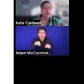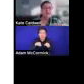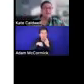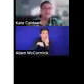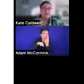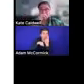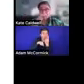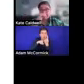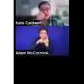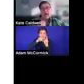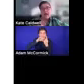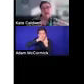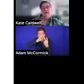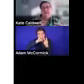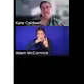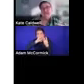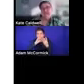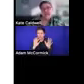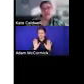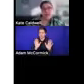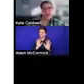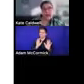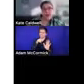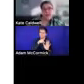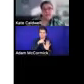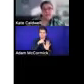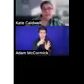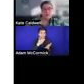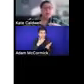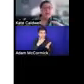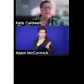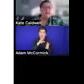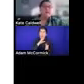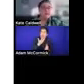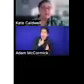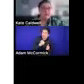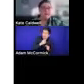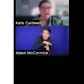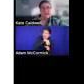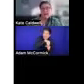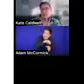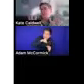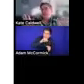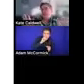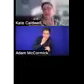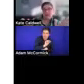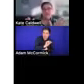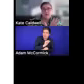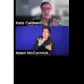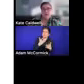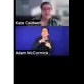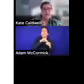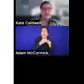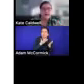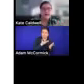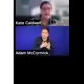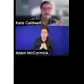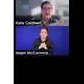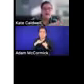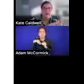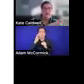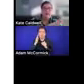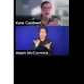and qualitative data allows us to see those patterns quite clearly. Now, I also want to be clear